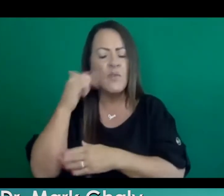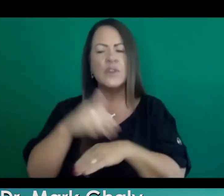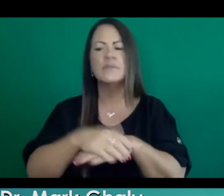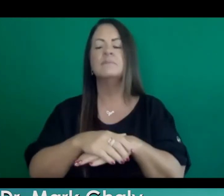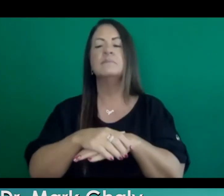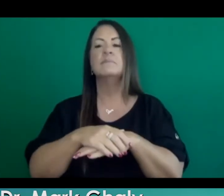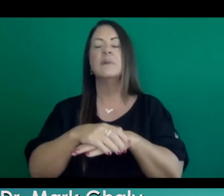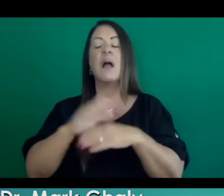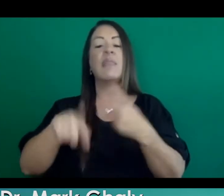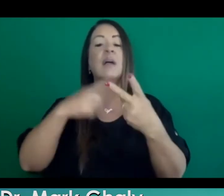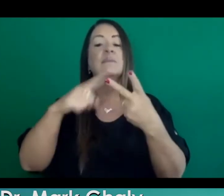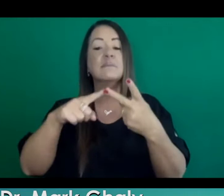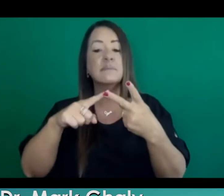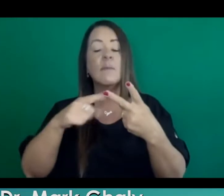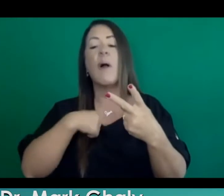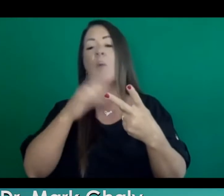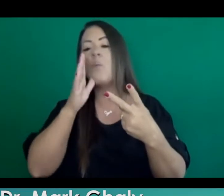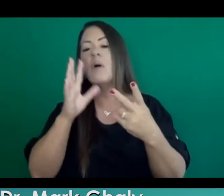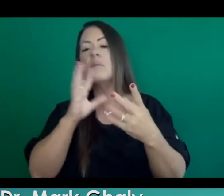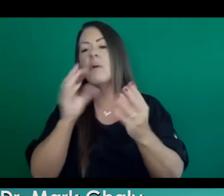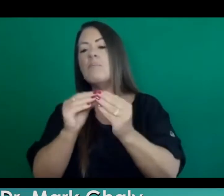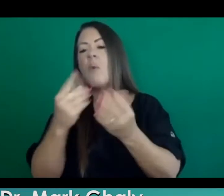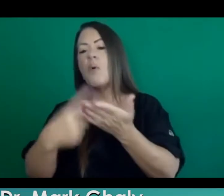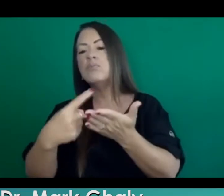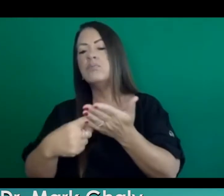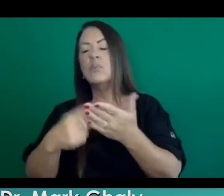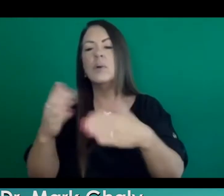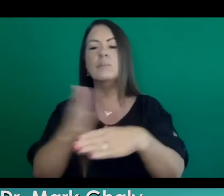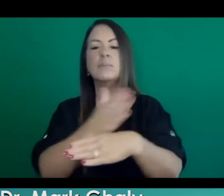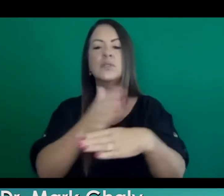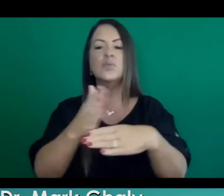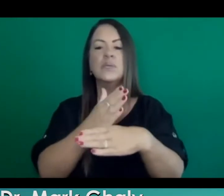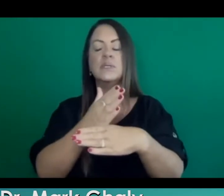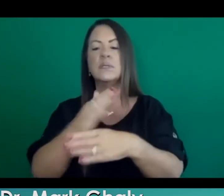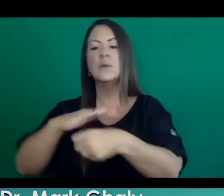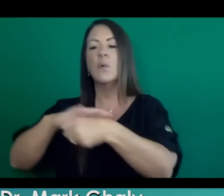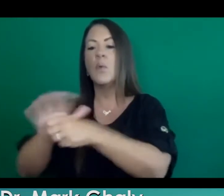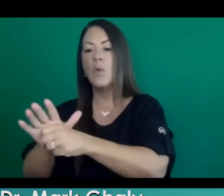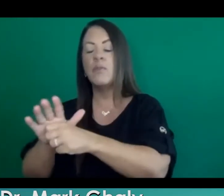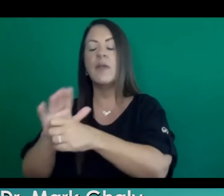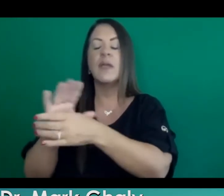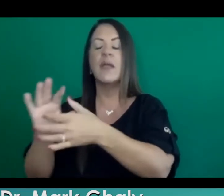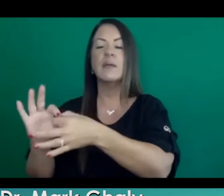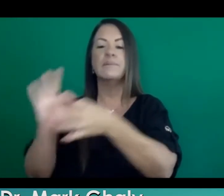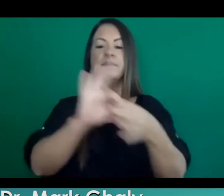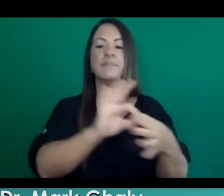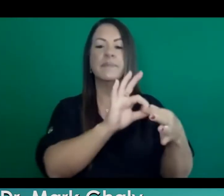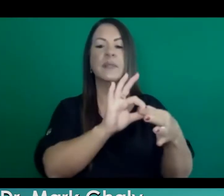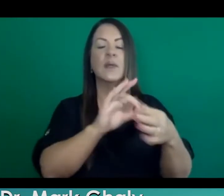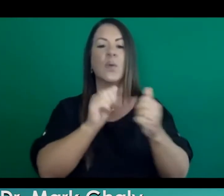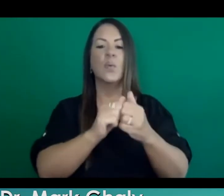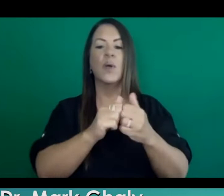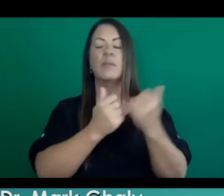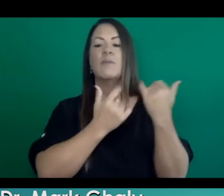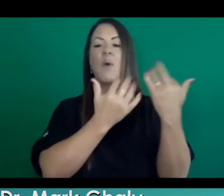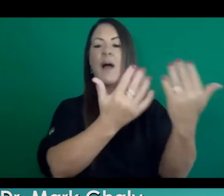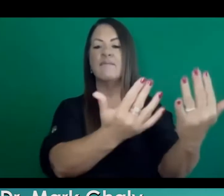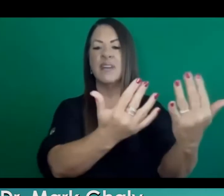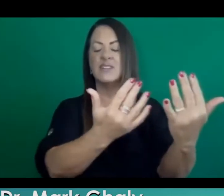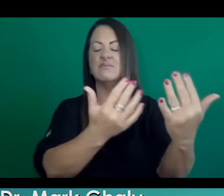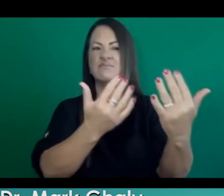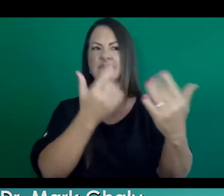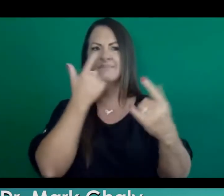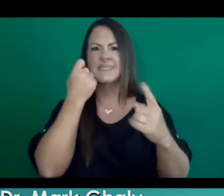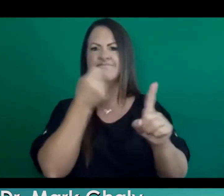of minutes of your time talking about the intersection between COVID-19 and the wildfires that so much of California